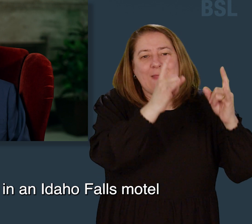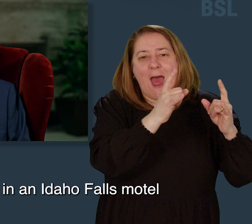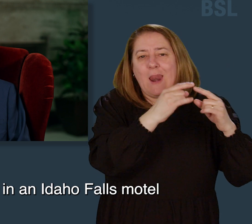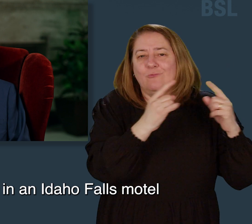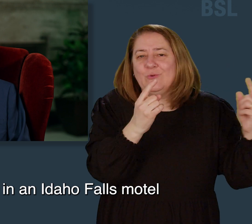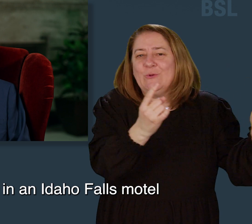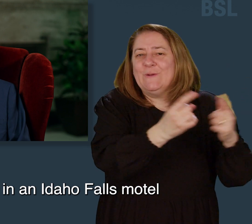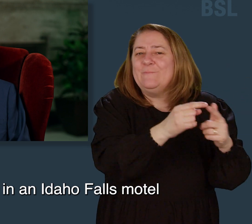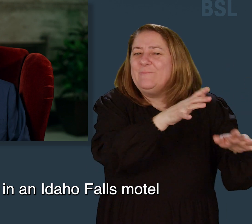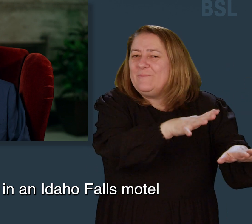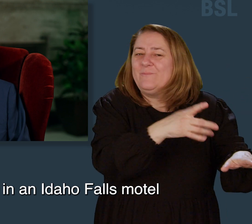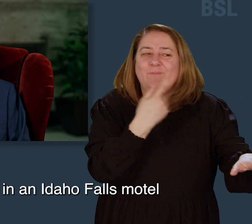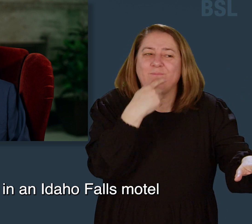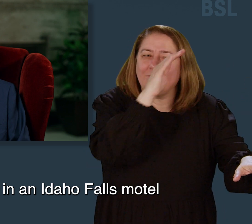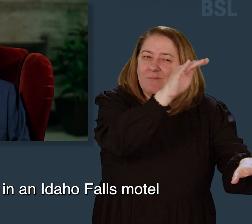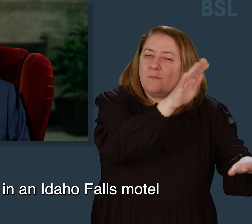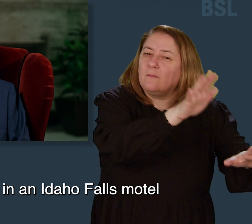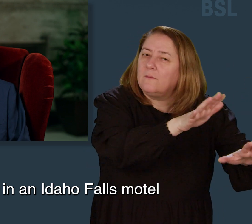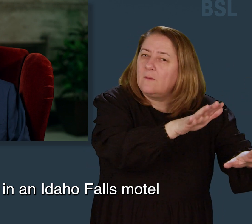Falls motel room.